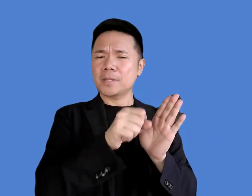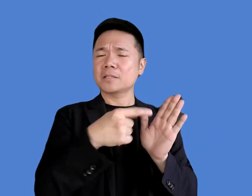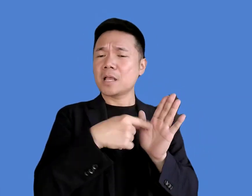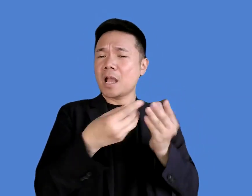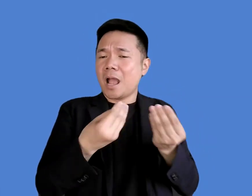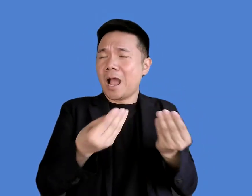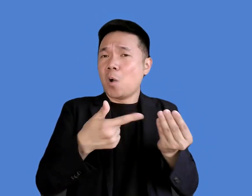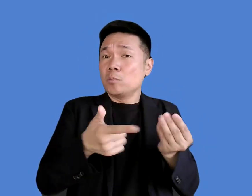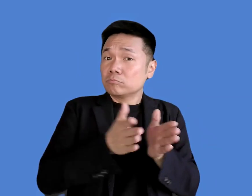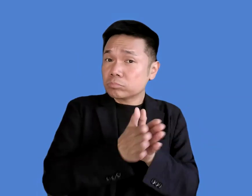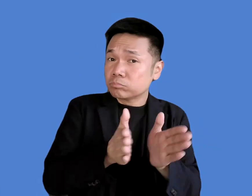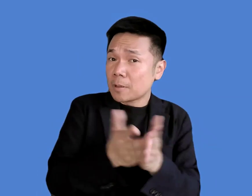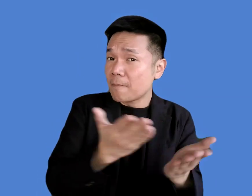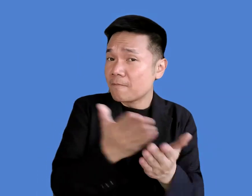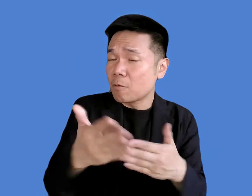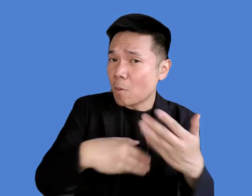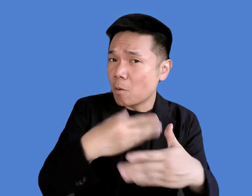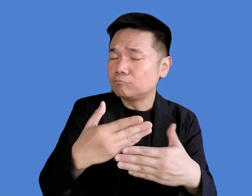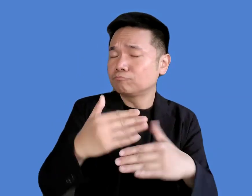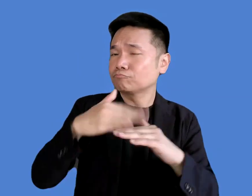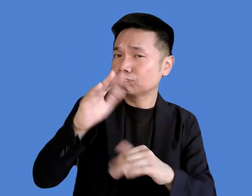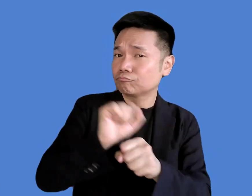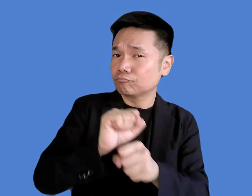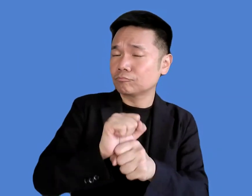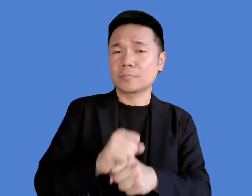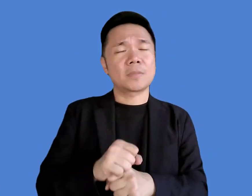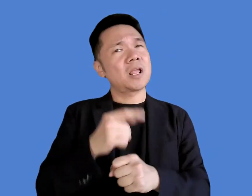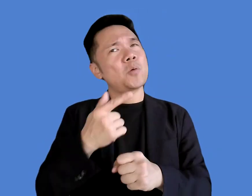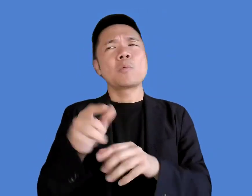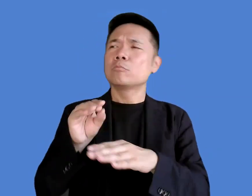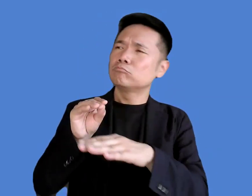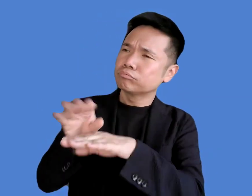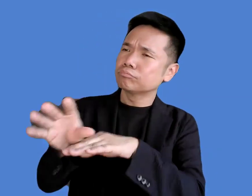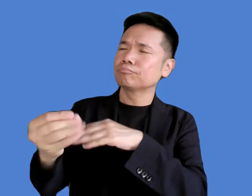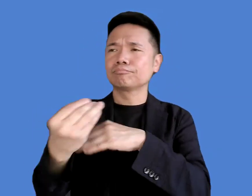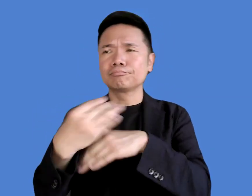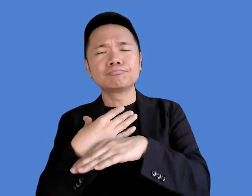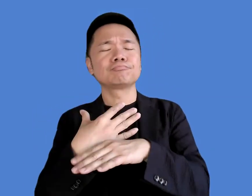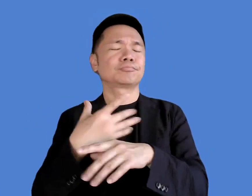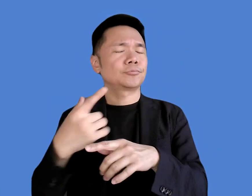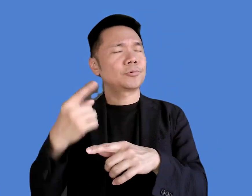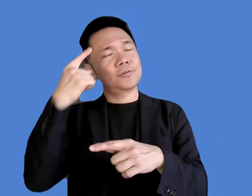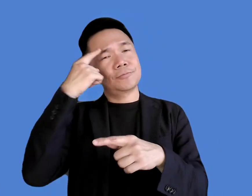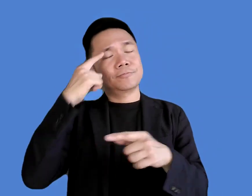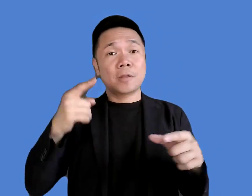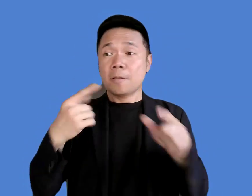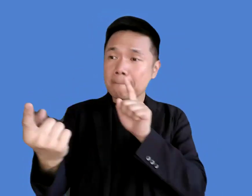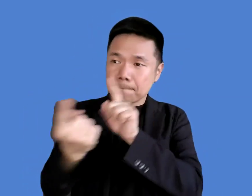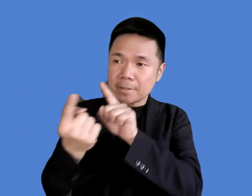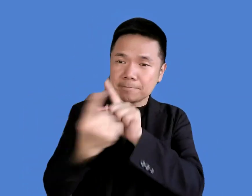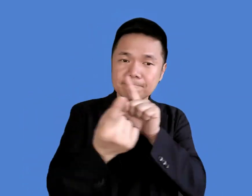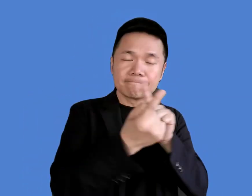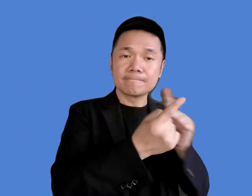to support implementation? We'll move into some consultations and some convenings with different